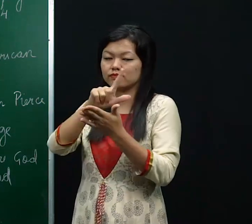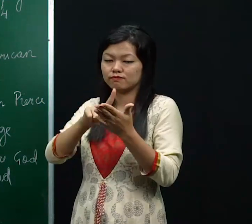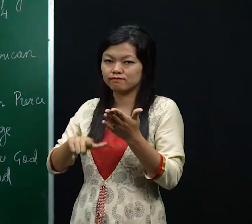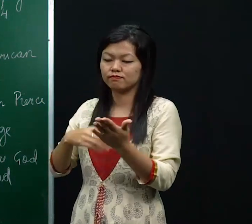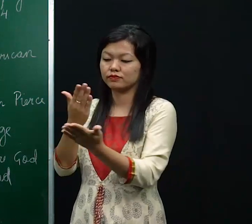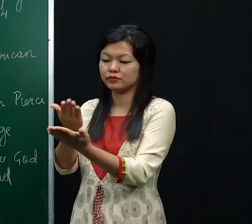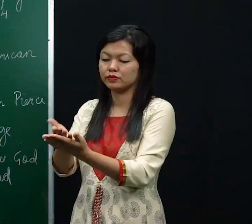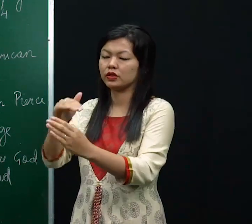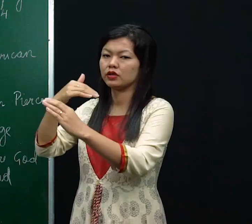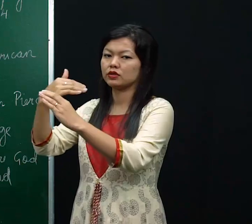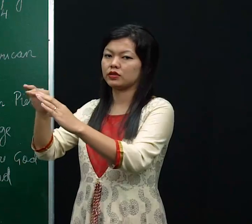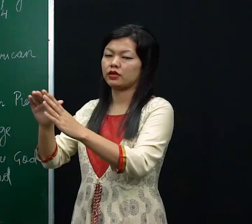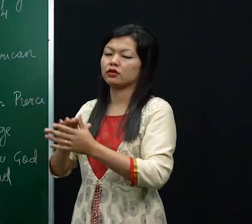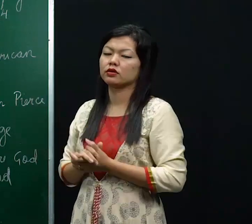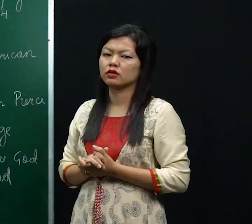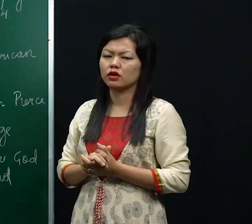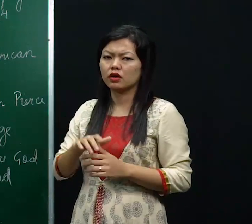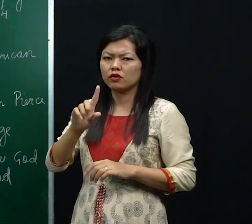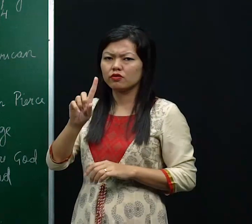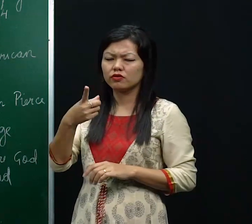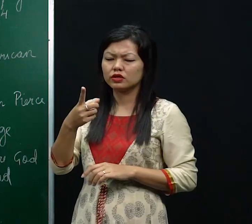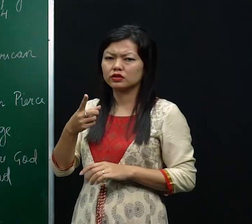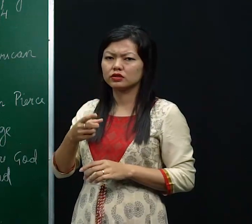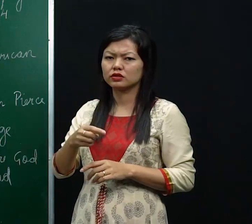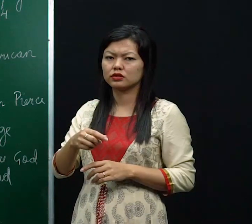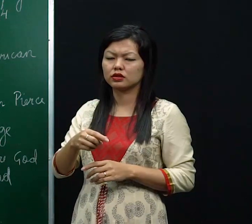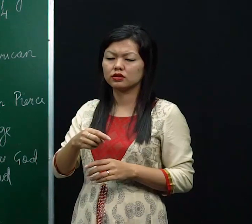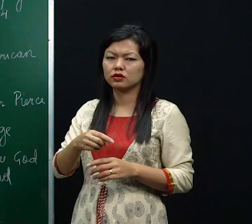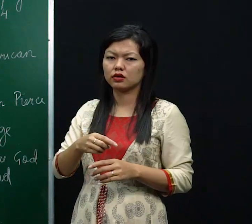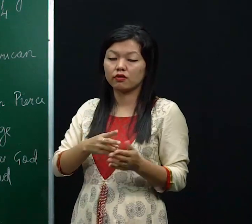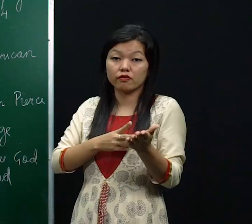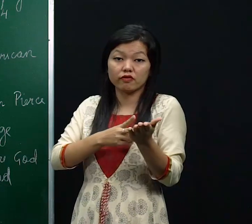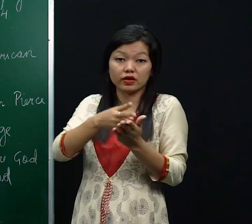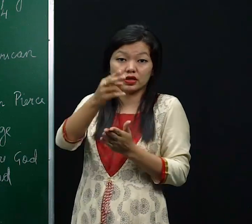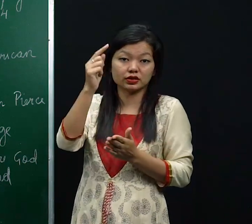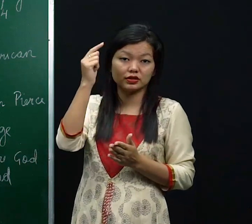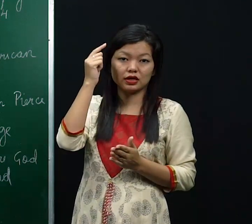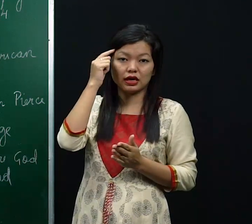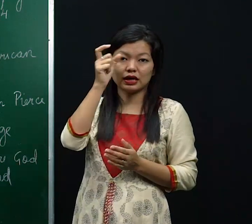really understand at first, because they were always considered to be the inferior group